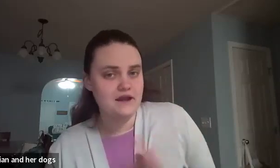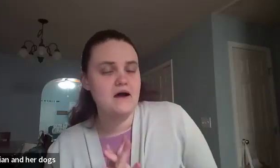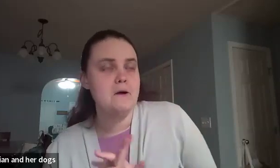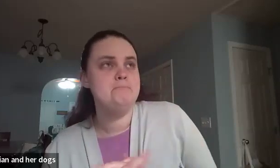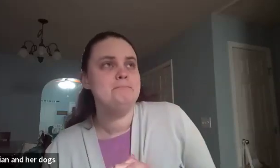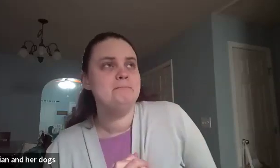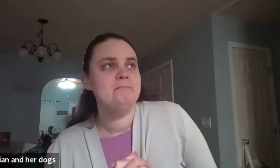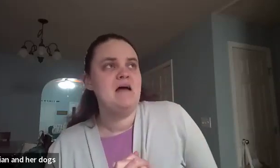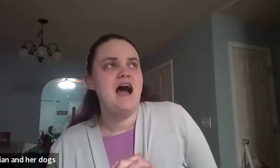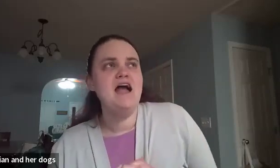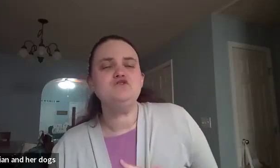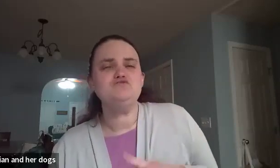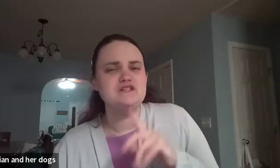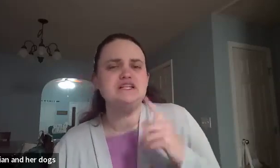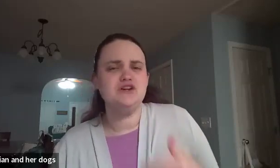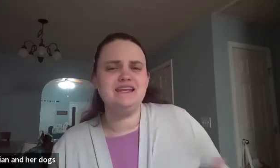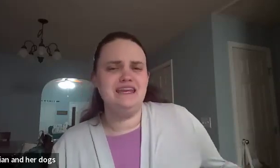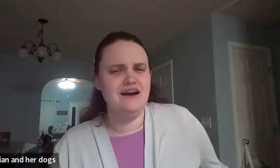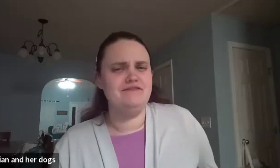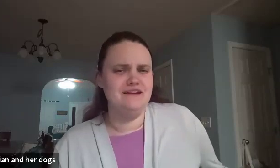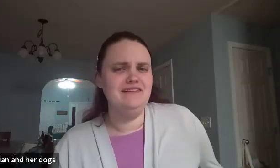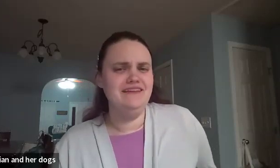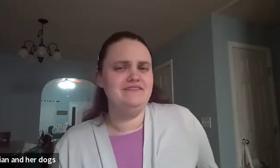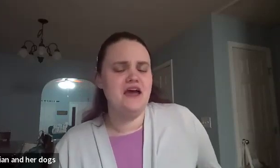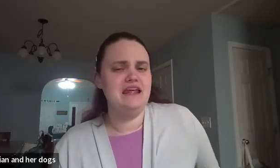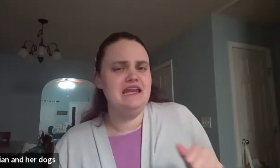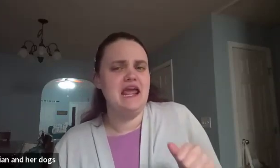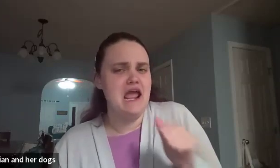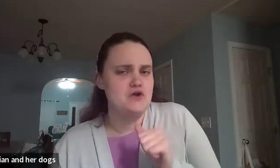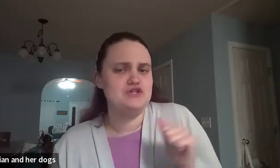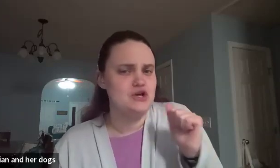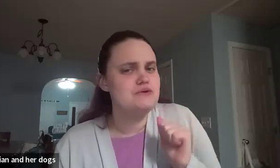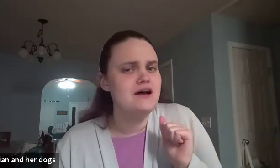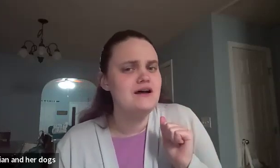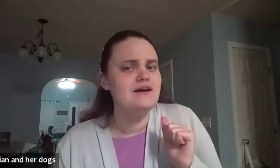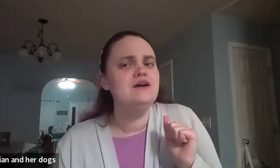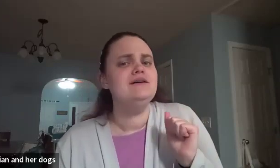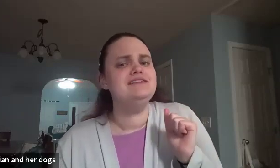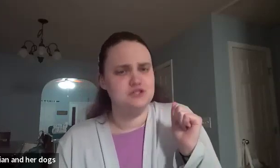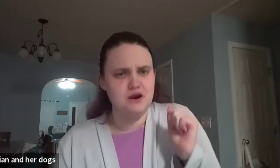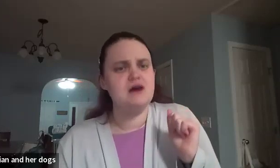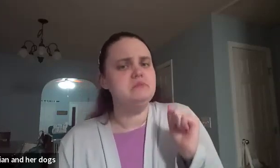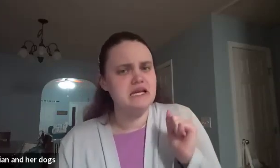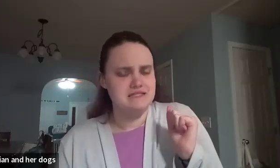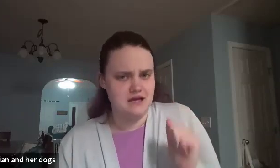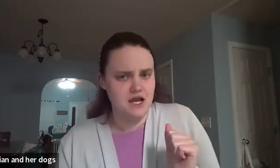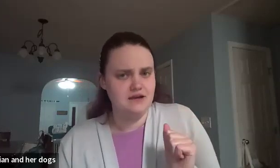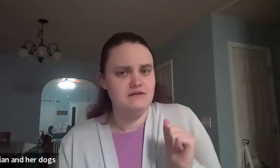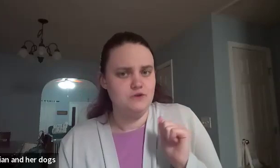one. I have a really good gut feeling that in Arizona, there's probably a sign